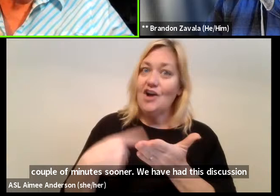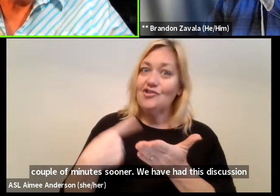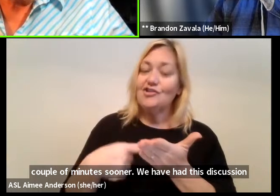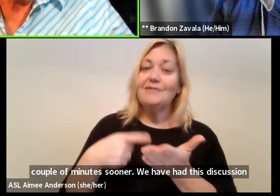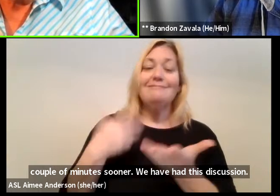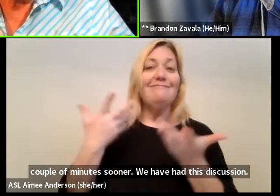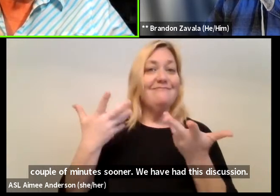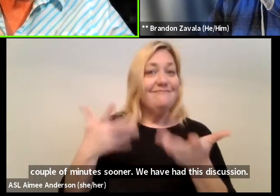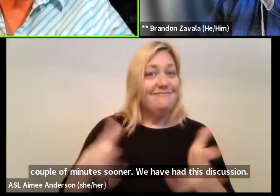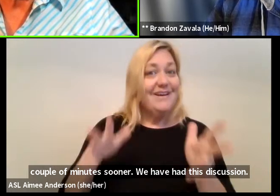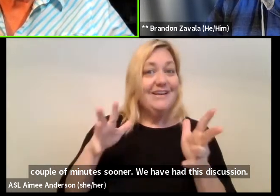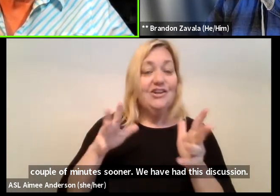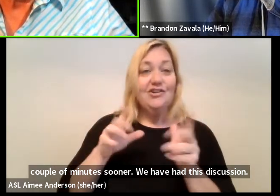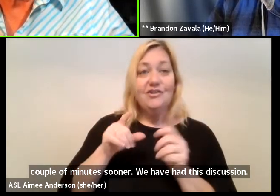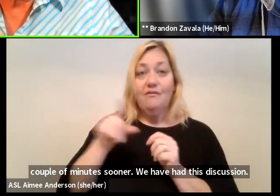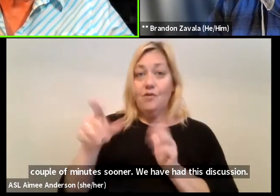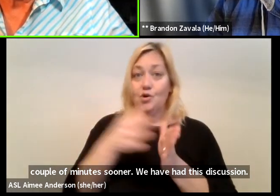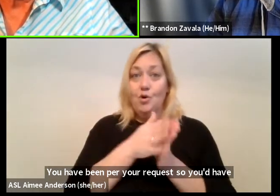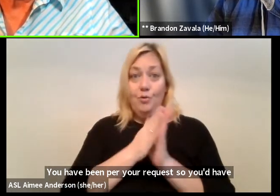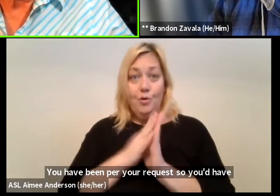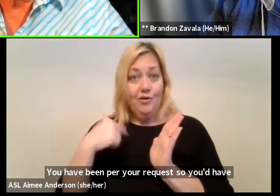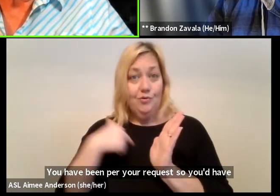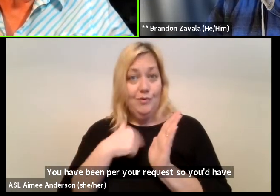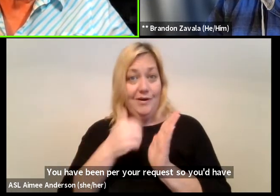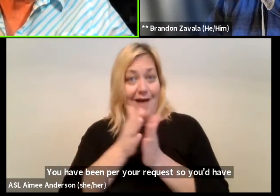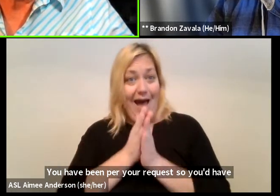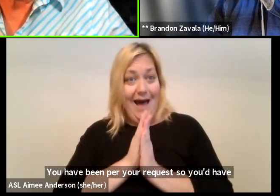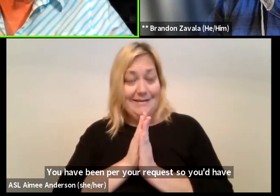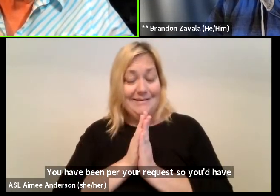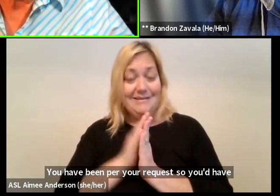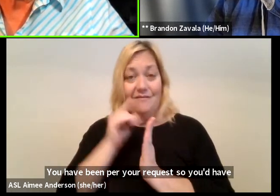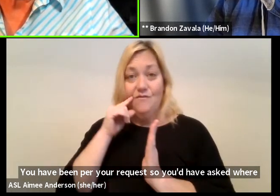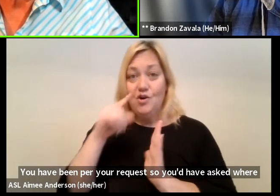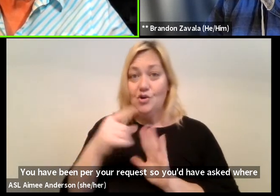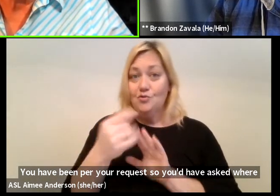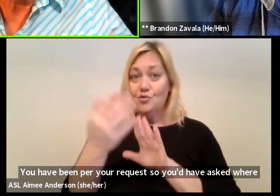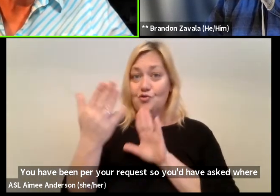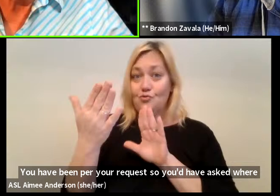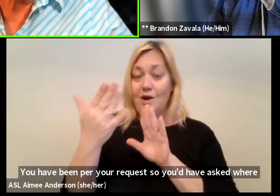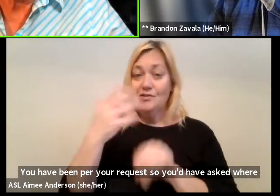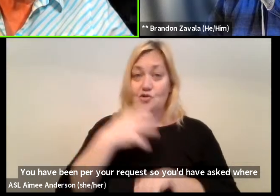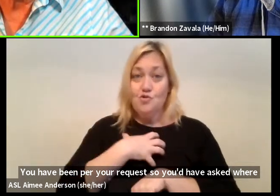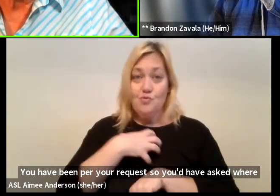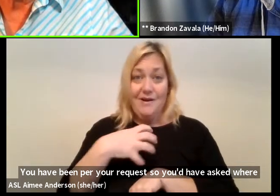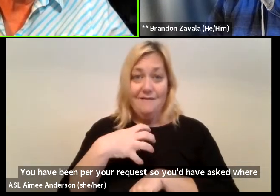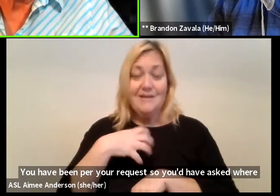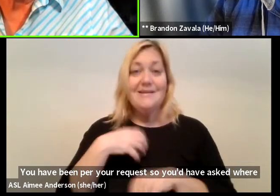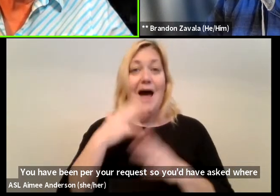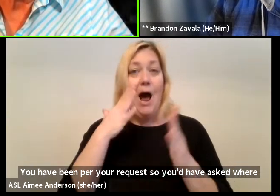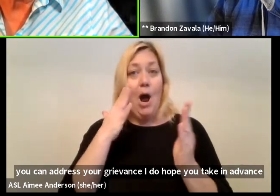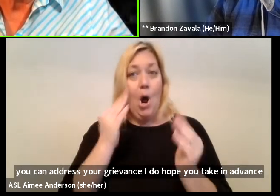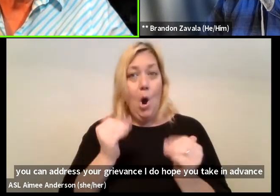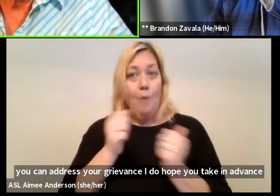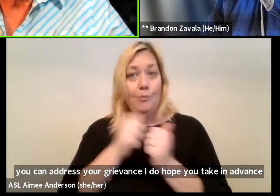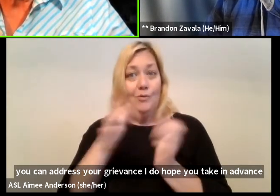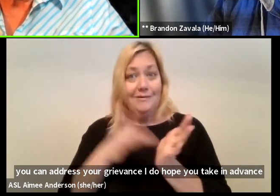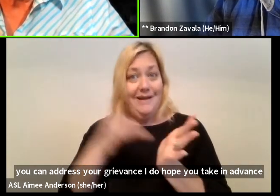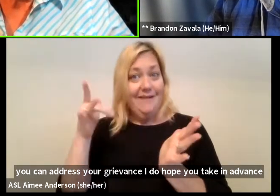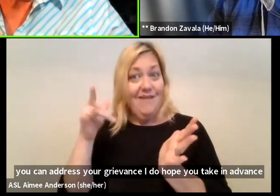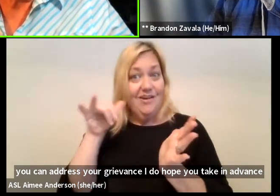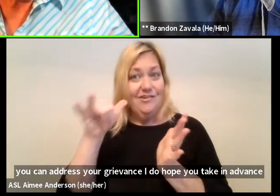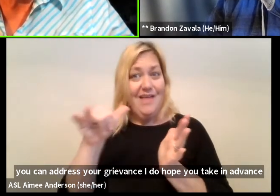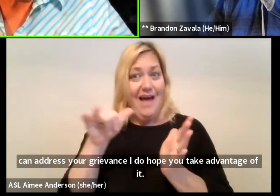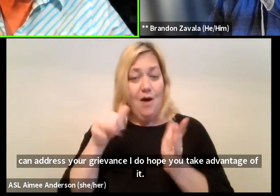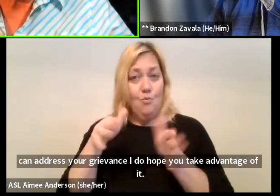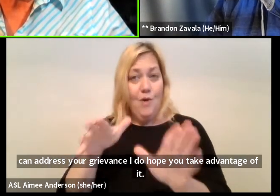been, per your requests, you have asked where you can address your grievance. I do hope you take advantage of it. And